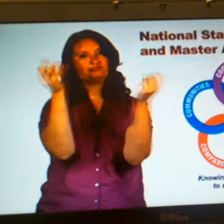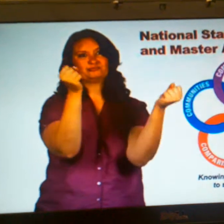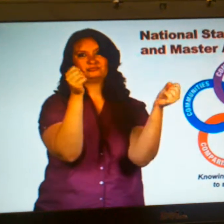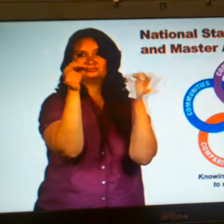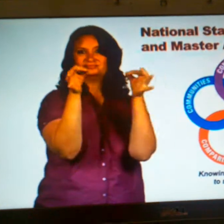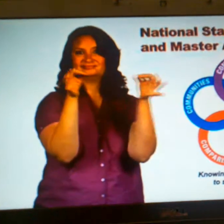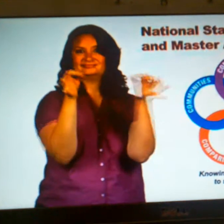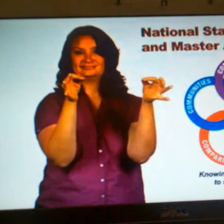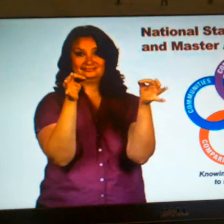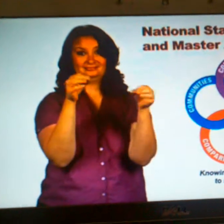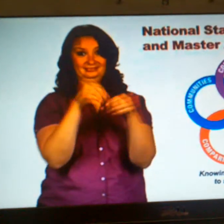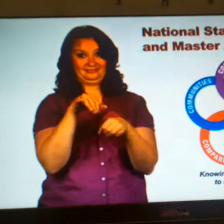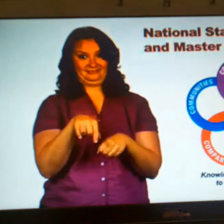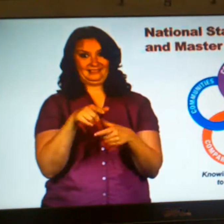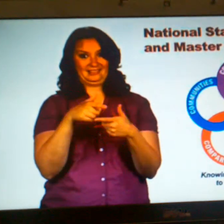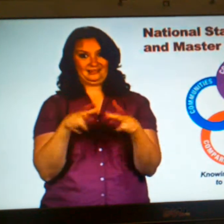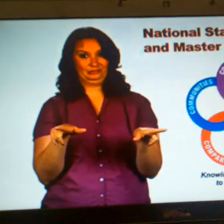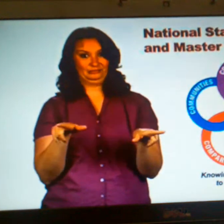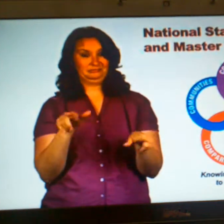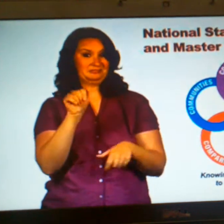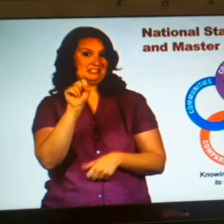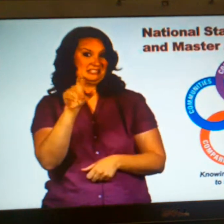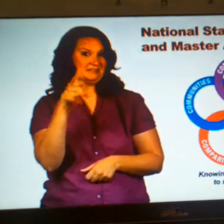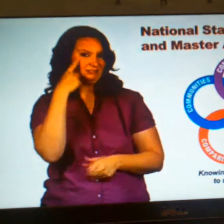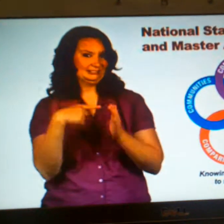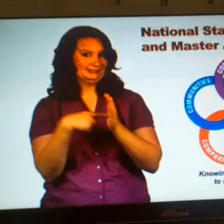those connections in our language.